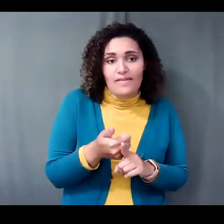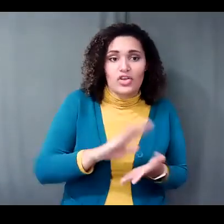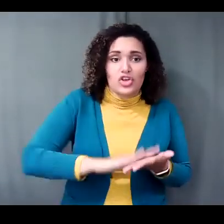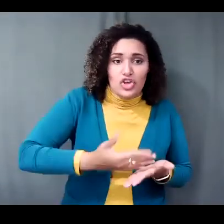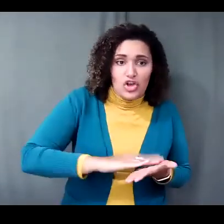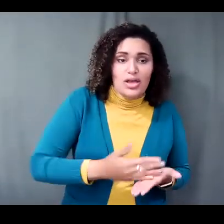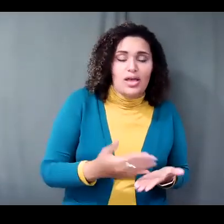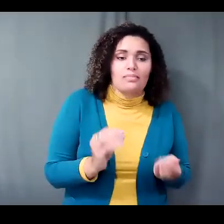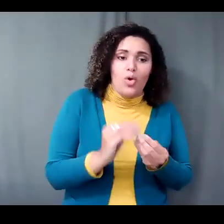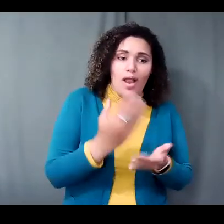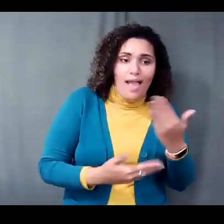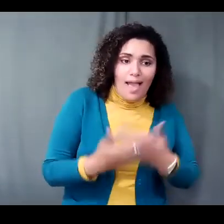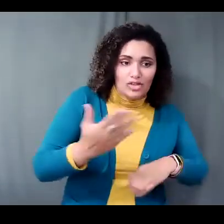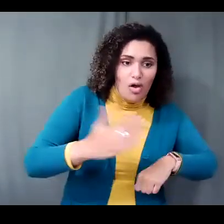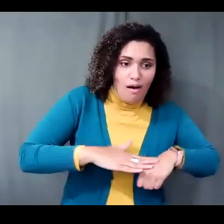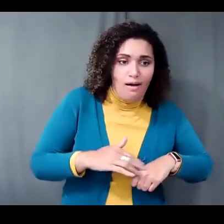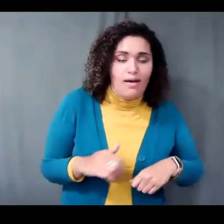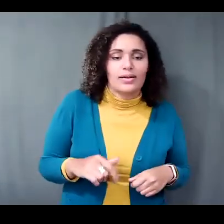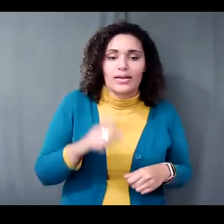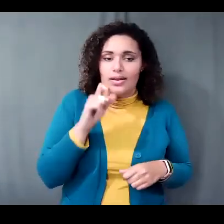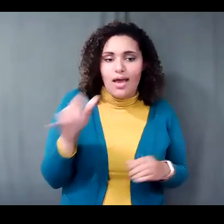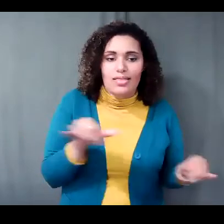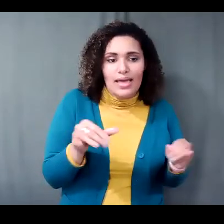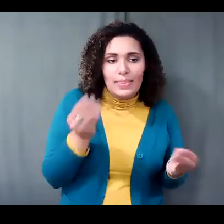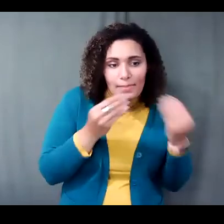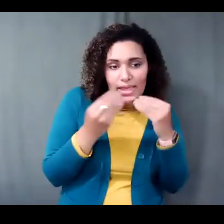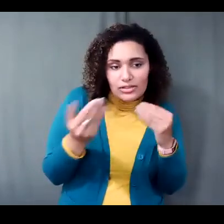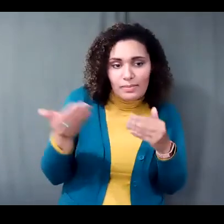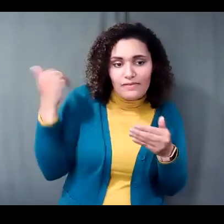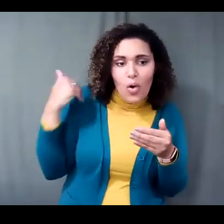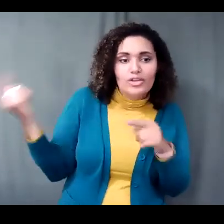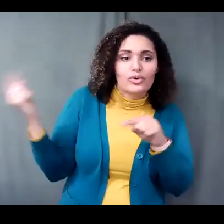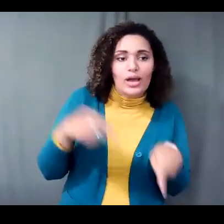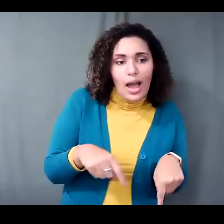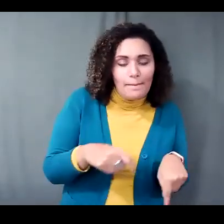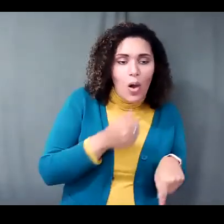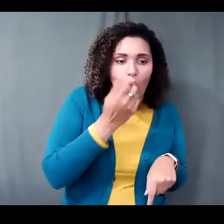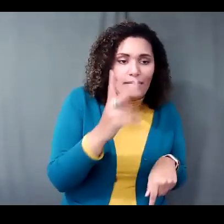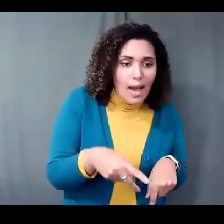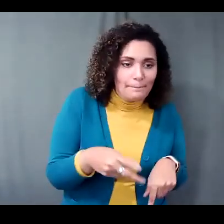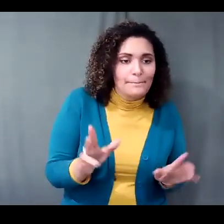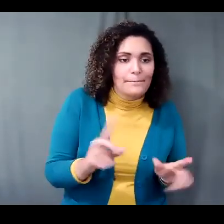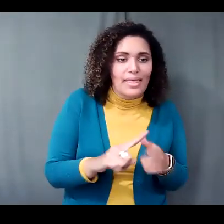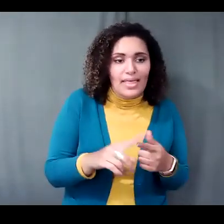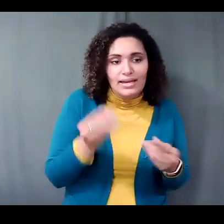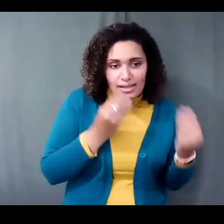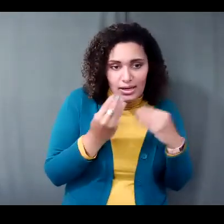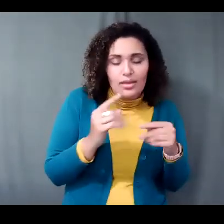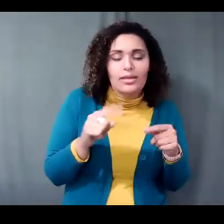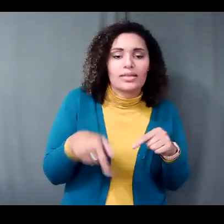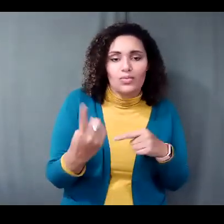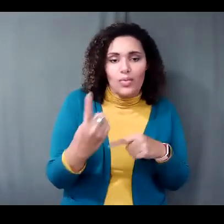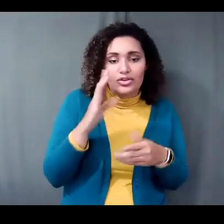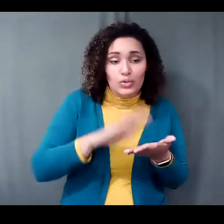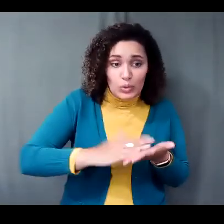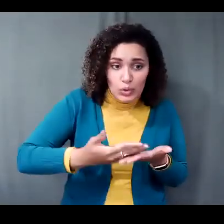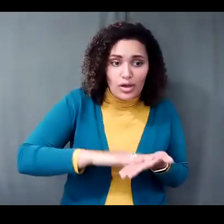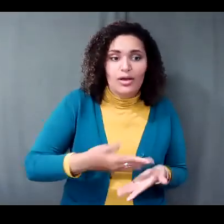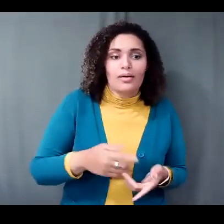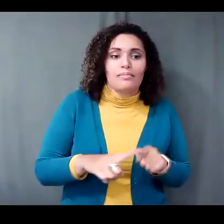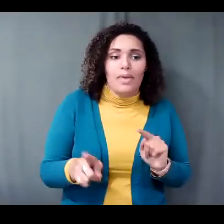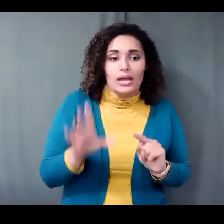or not. Obviously, you can always drink whatever you want. However, it is fun if you're drinking what we're talking about, I'd like to think.